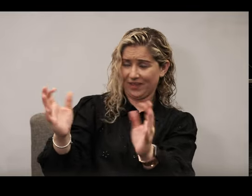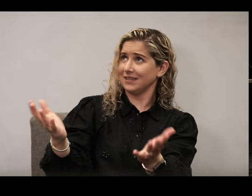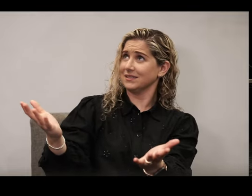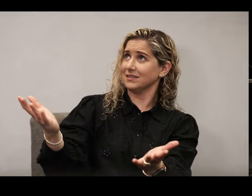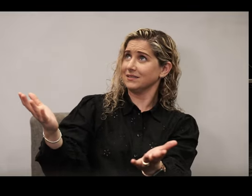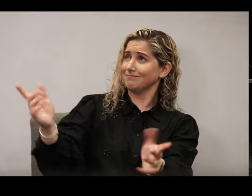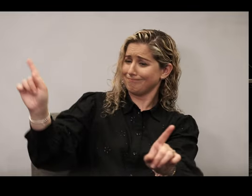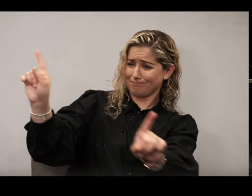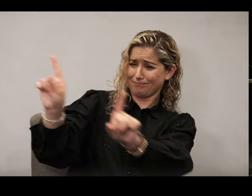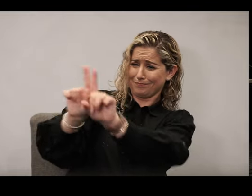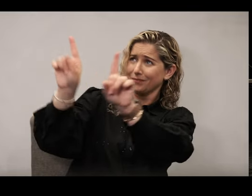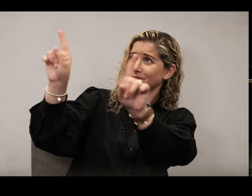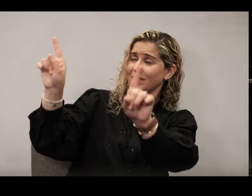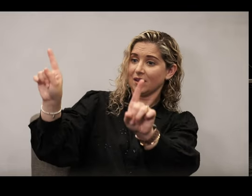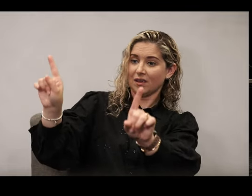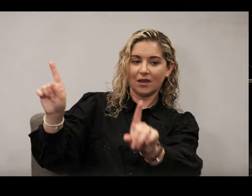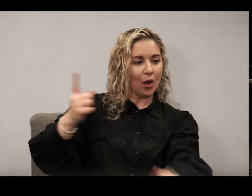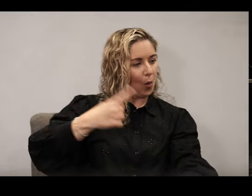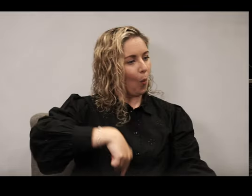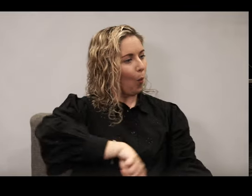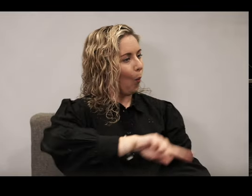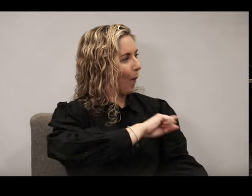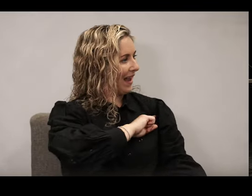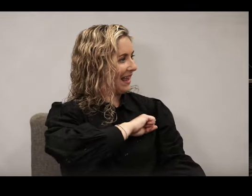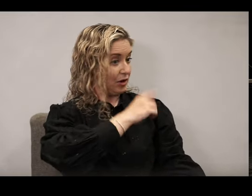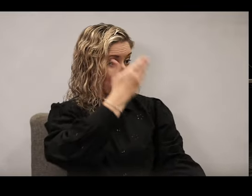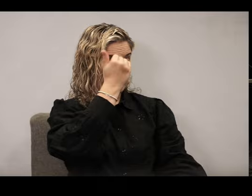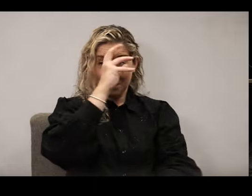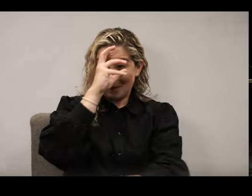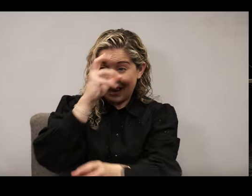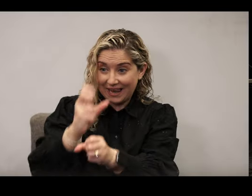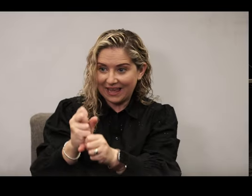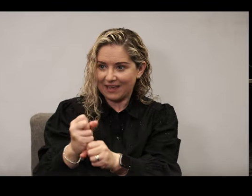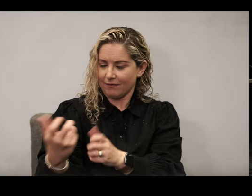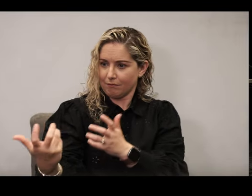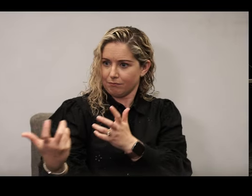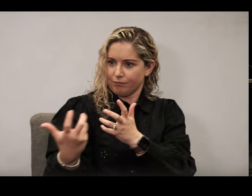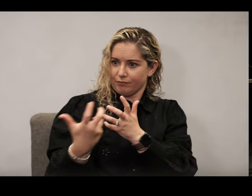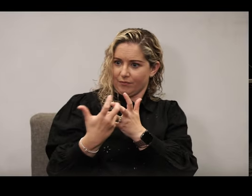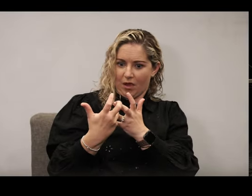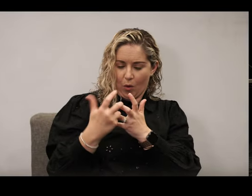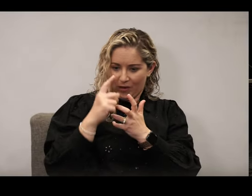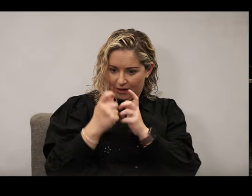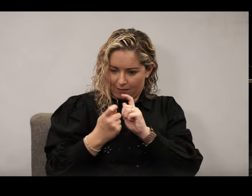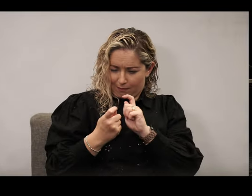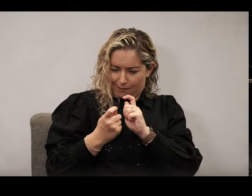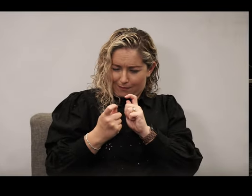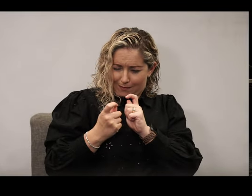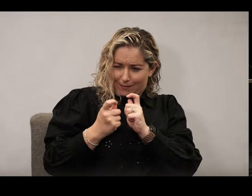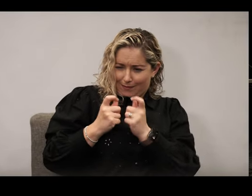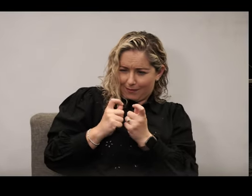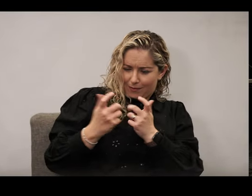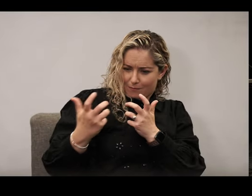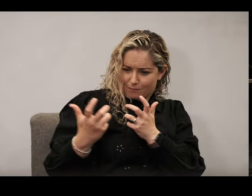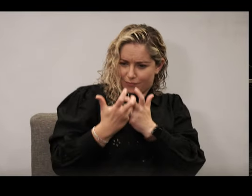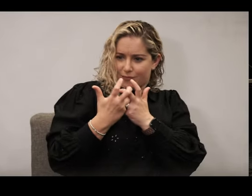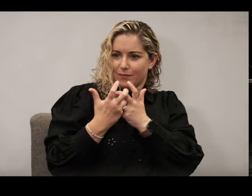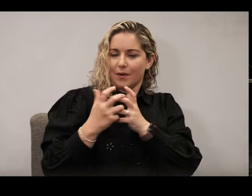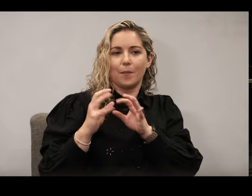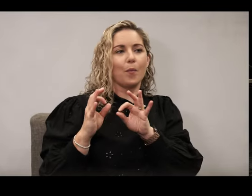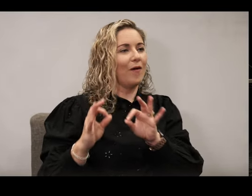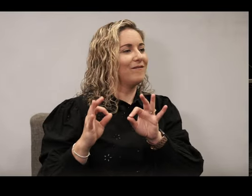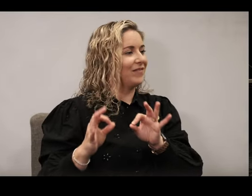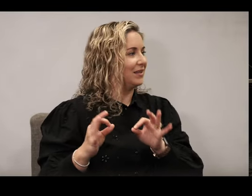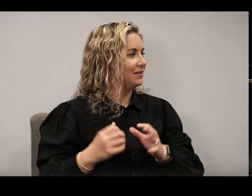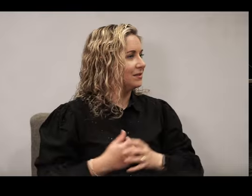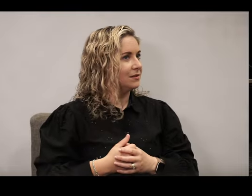we Christians are being increasingly transformed into his image with ever-increasing glory. The Christian